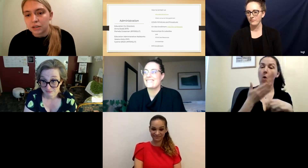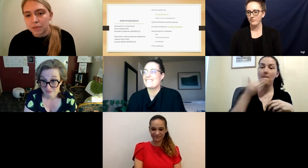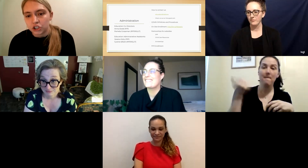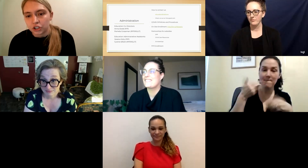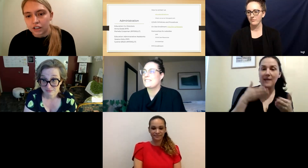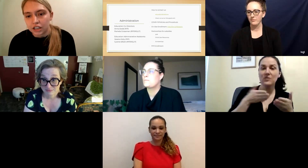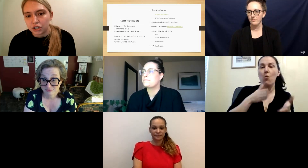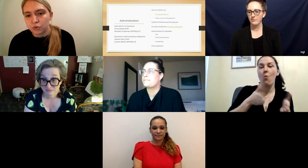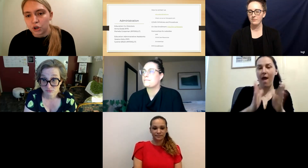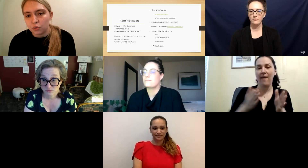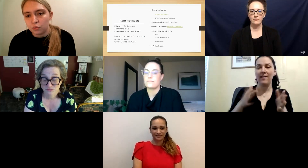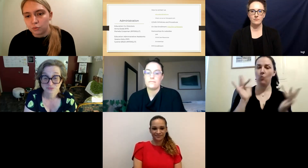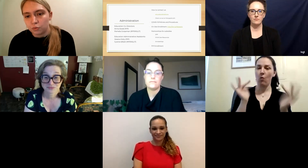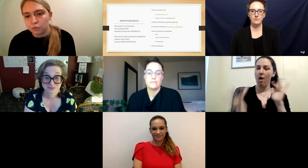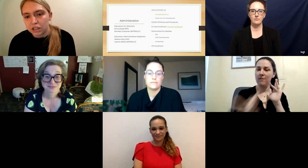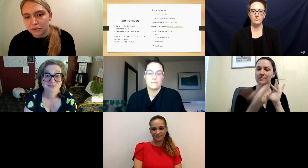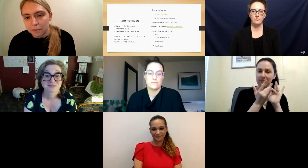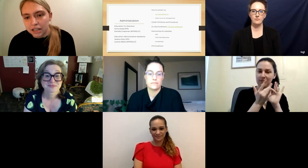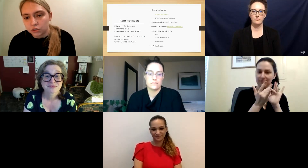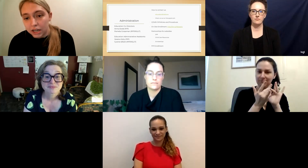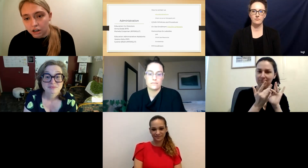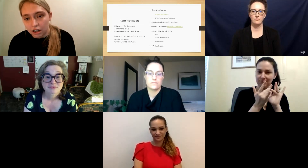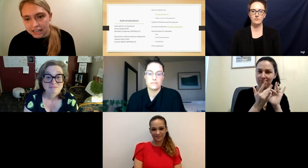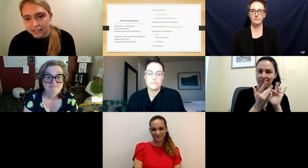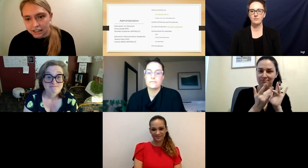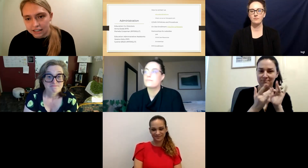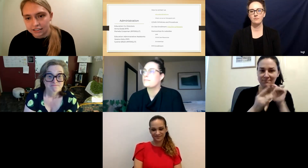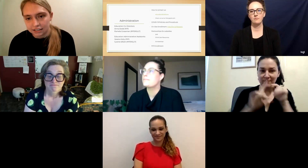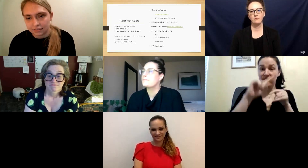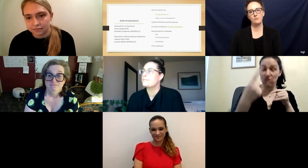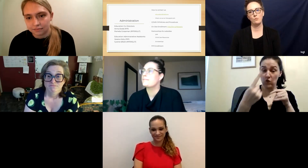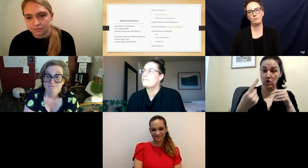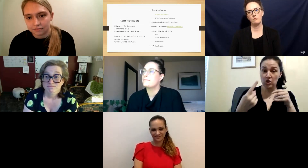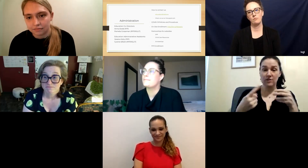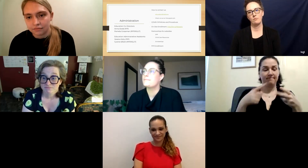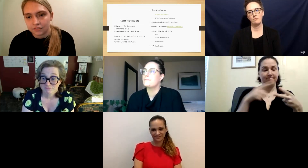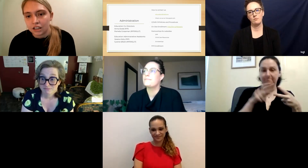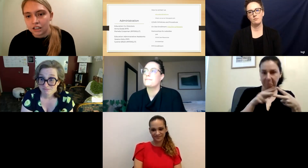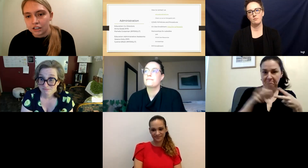We want to make sure that you know the best way to contact us.